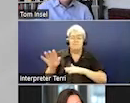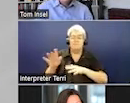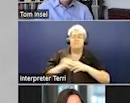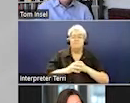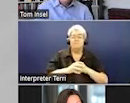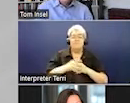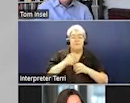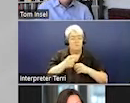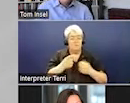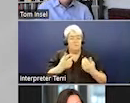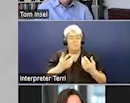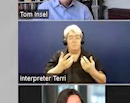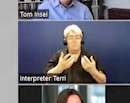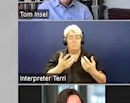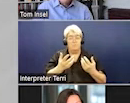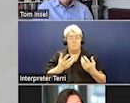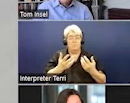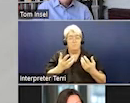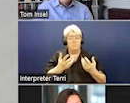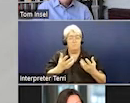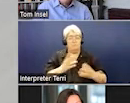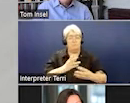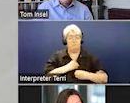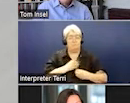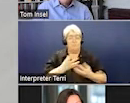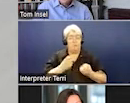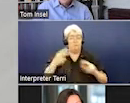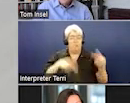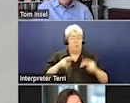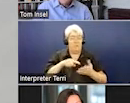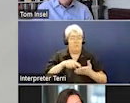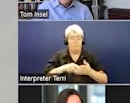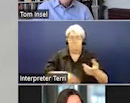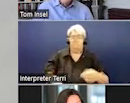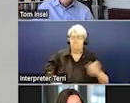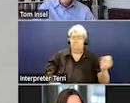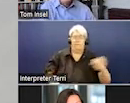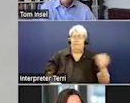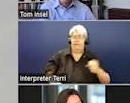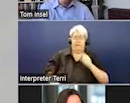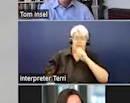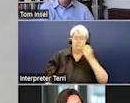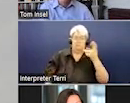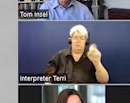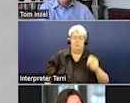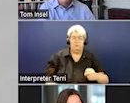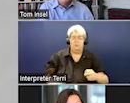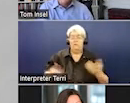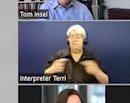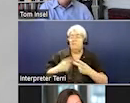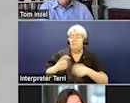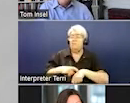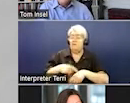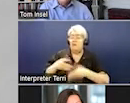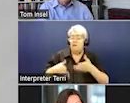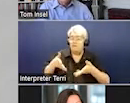Would you be willing at this point to open that up? You bet. Yeah, I mean, I think we could do that. I don't know how we're doing on time,